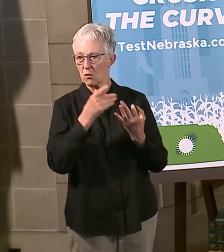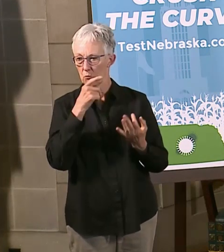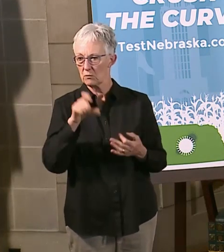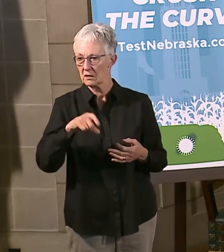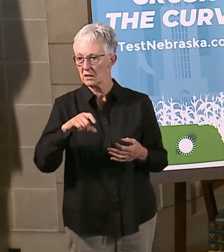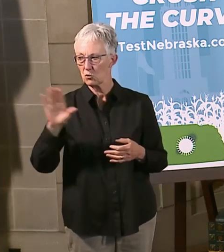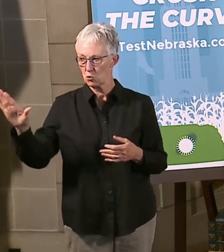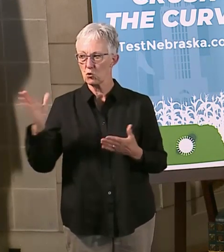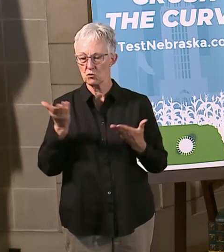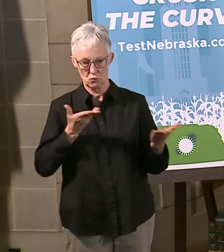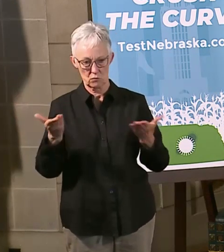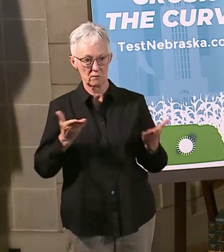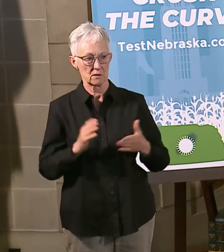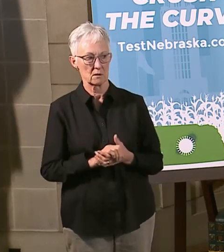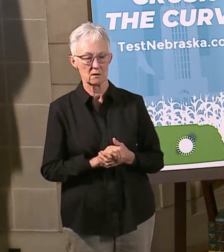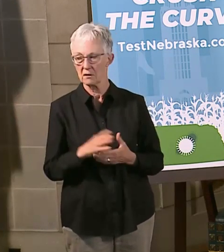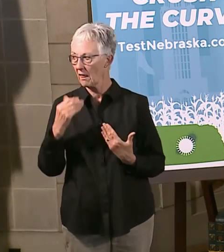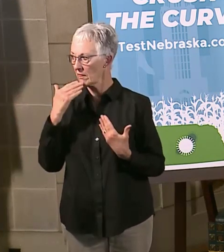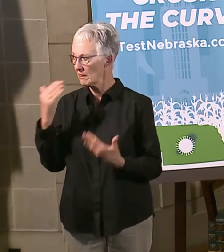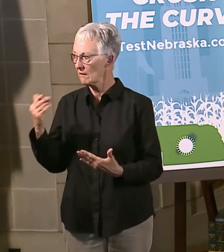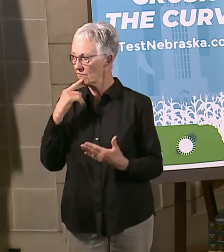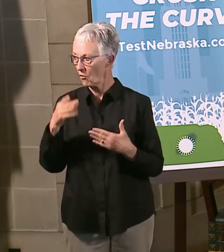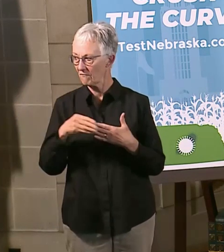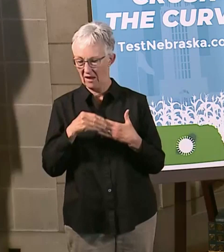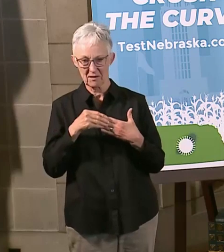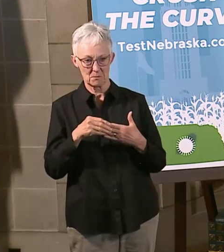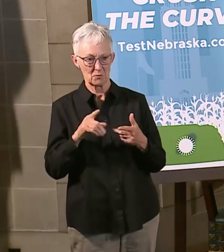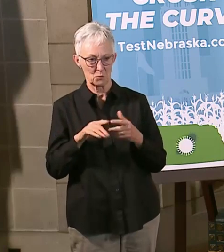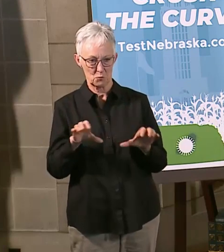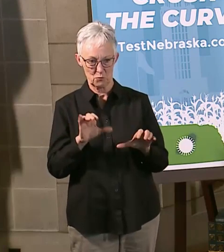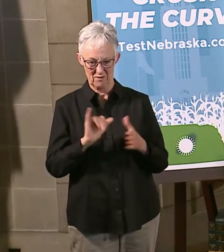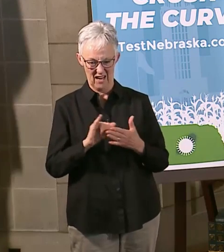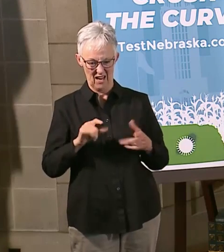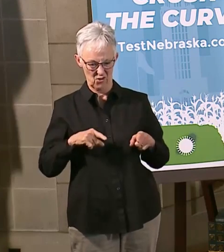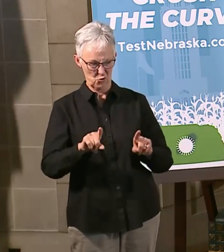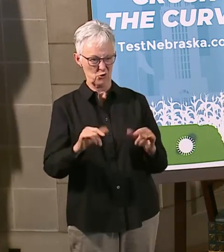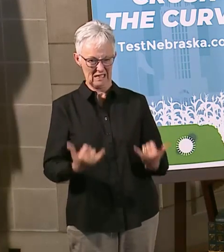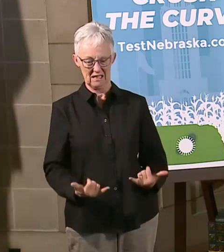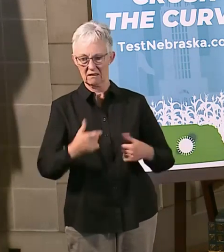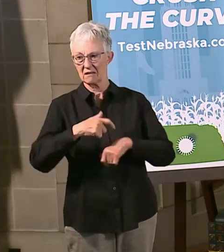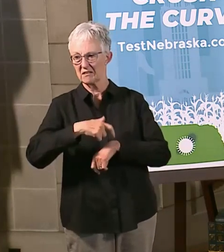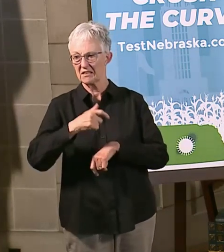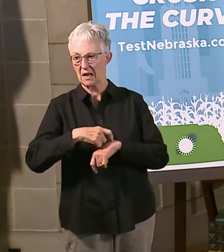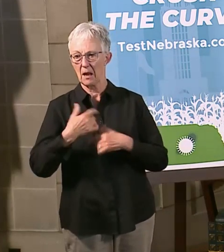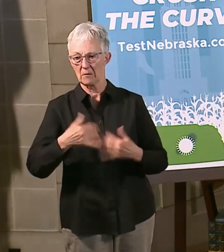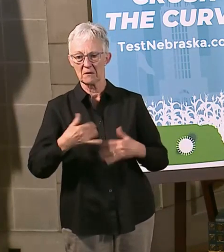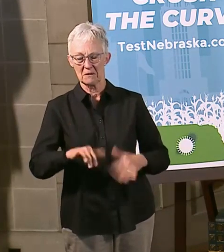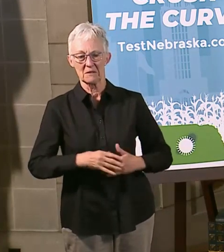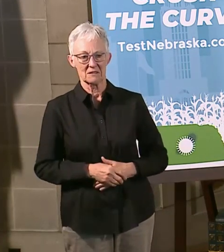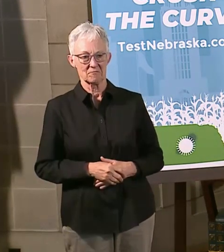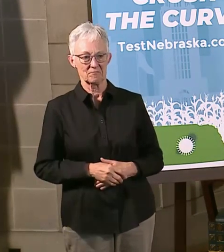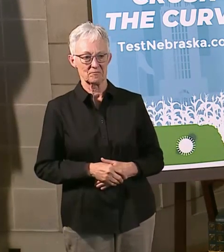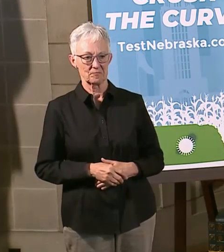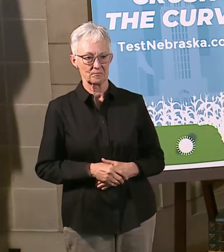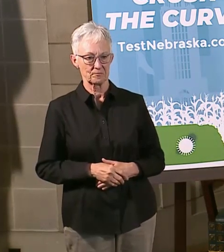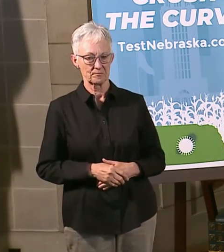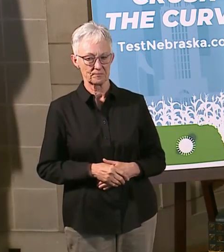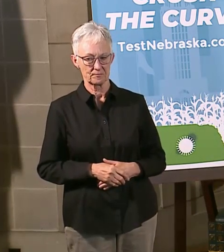So, and thanks for being flexible during this pandemic too to be able to do that. So, as many Nebraskans are. All right.